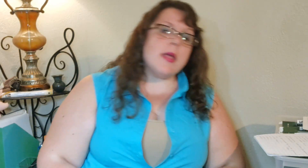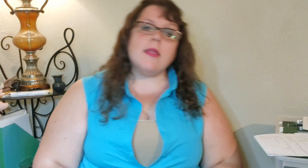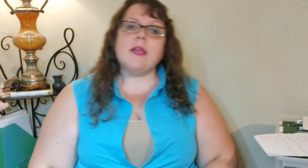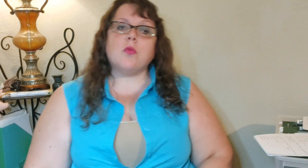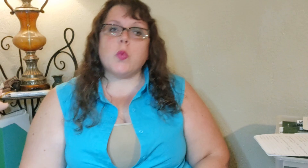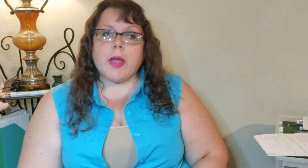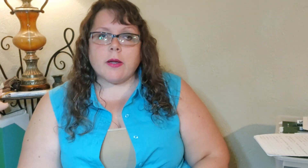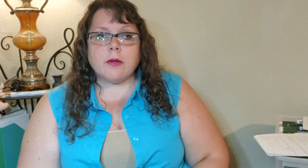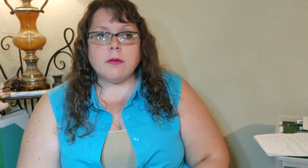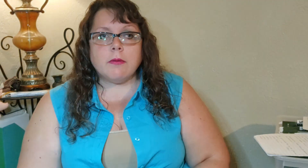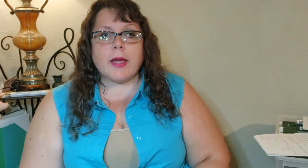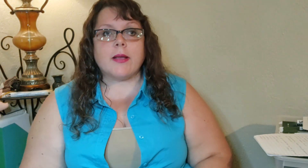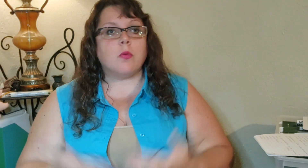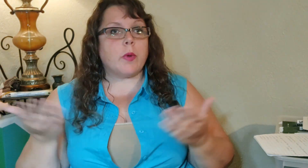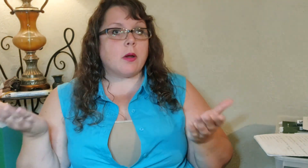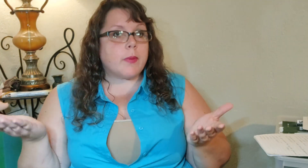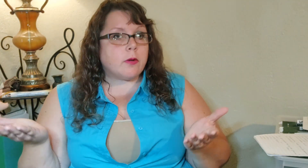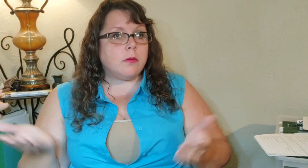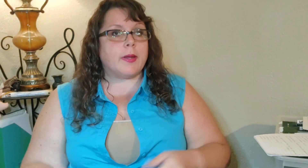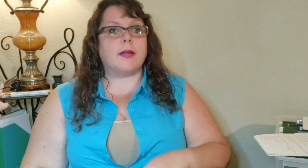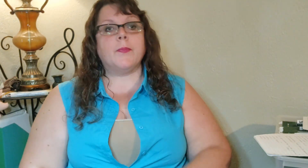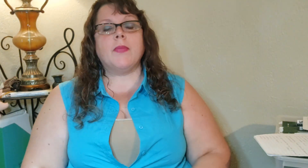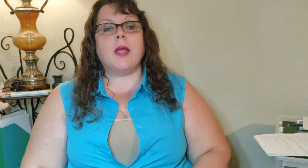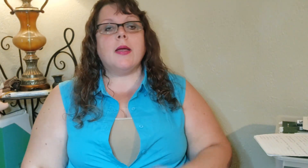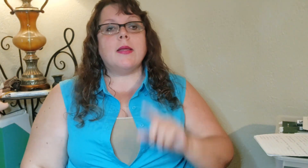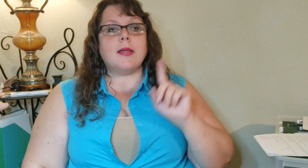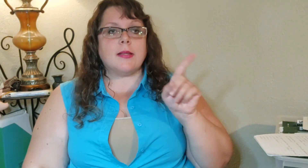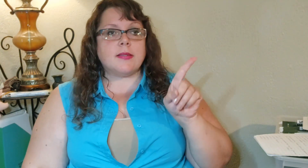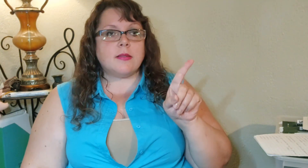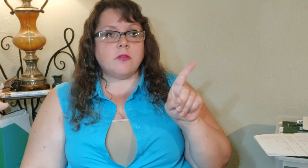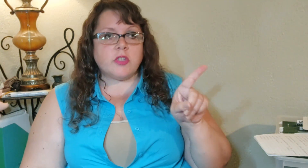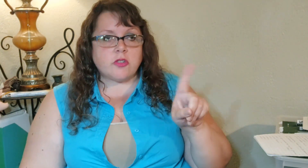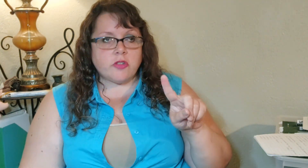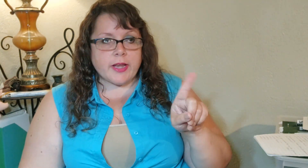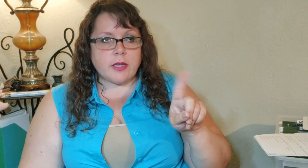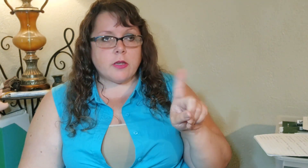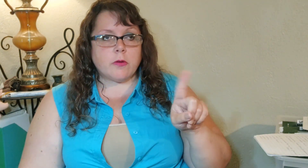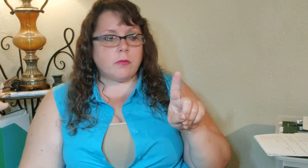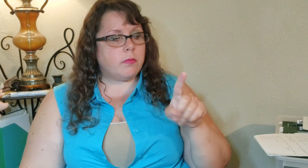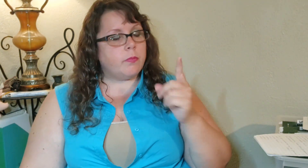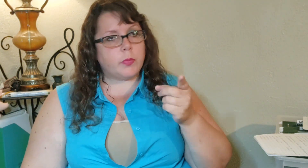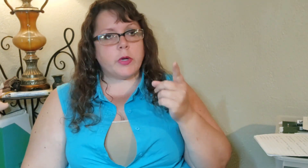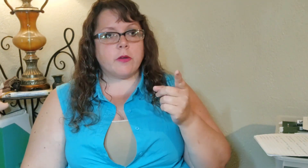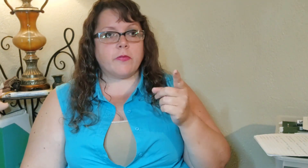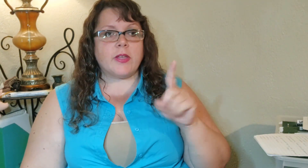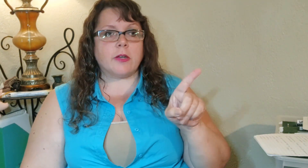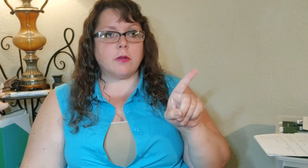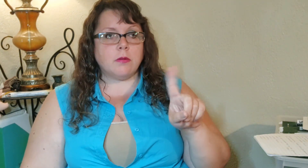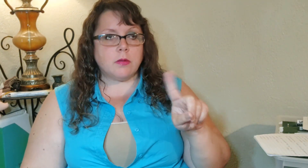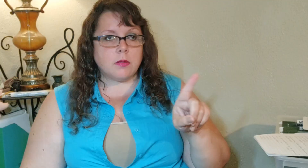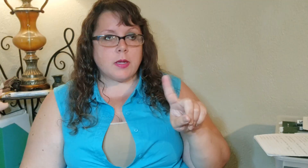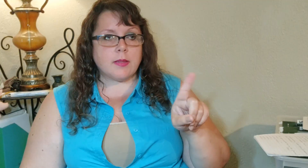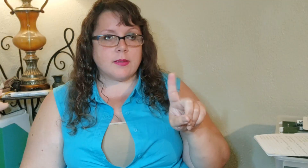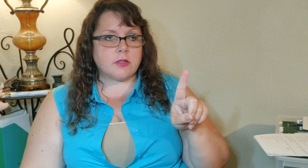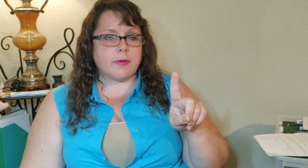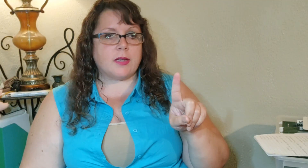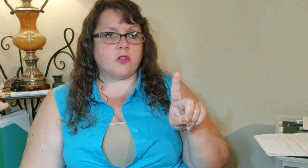And then where, like where are we going? It's just shaking your pointer finger in this direction,